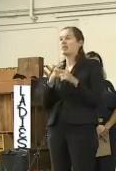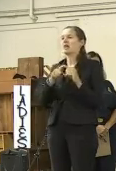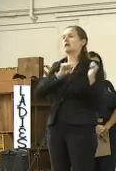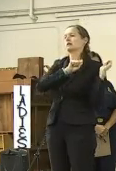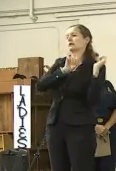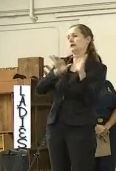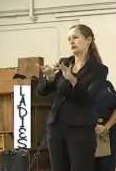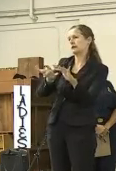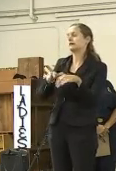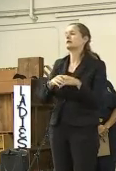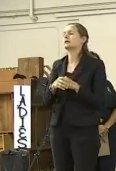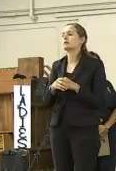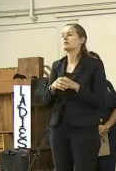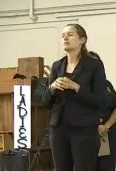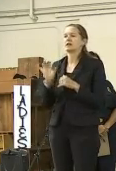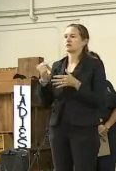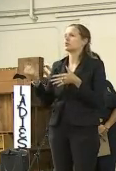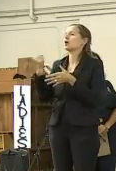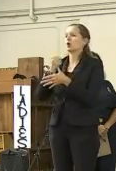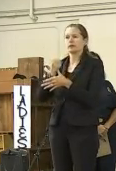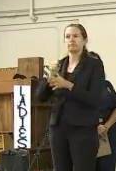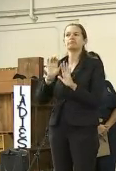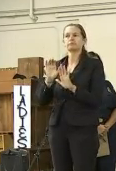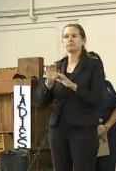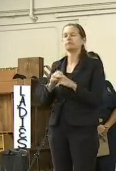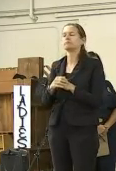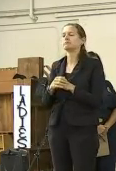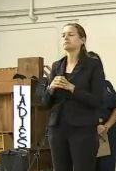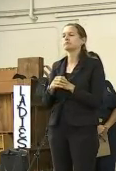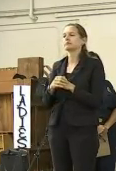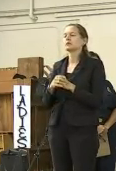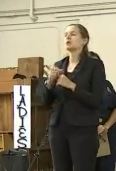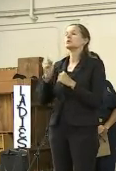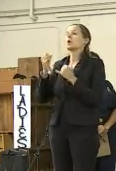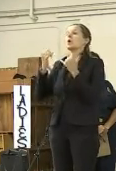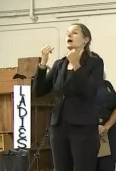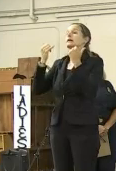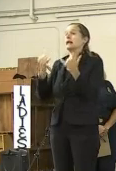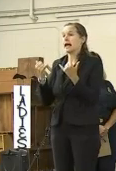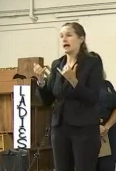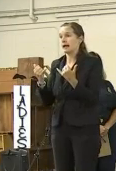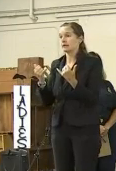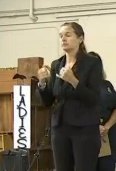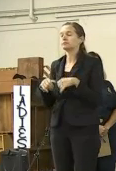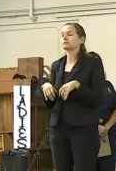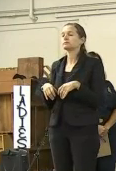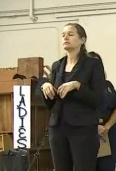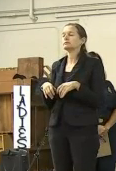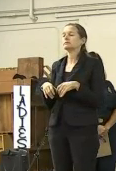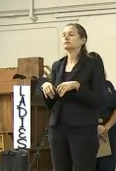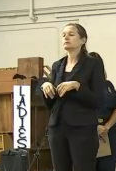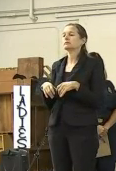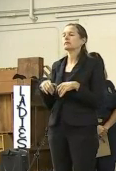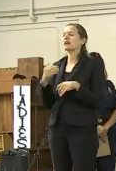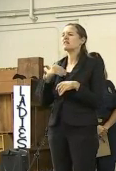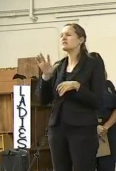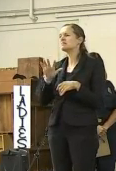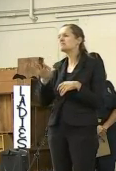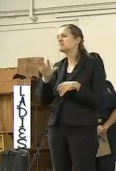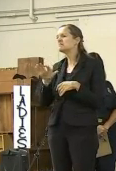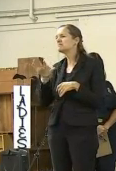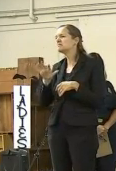it continues to be an utmost priority for all of us. Coming in today, as I talked about yesterday, we do have approximately